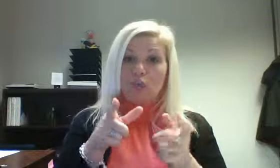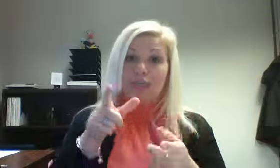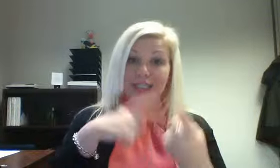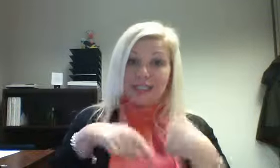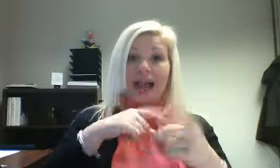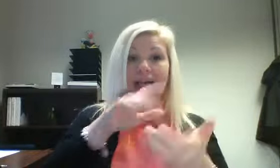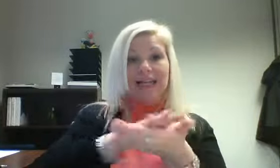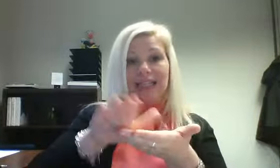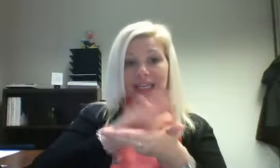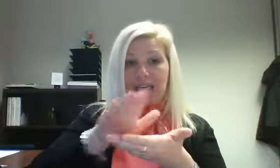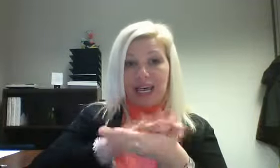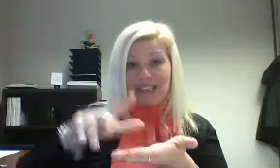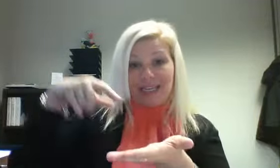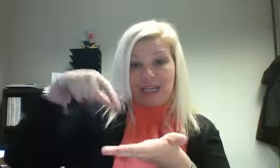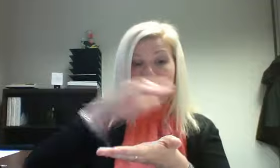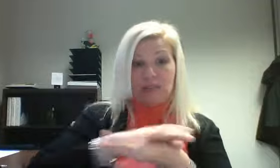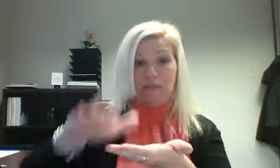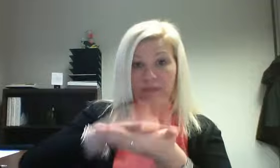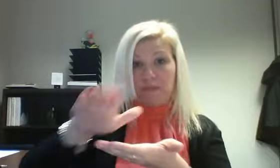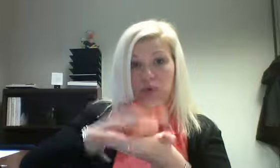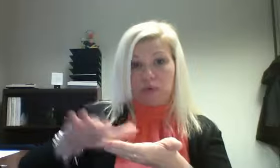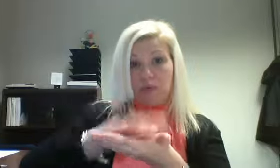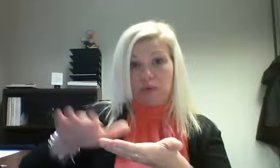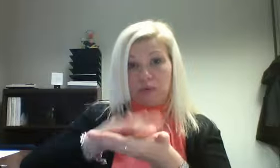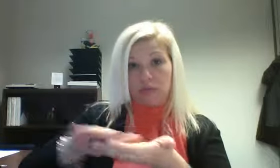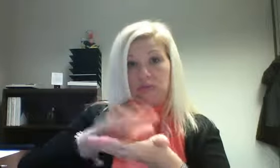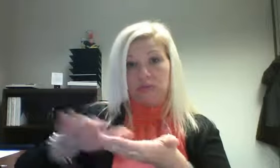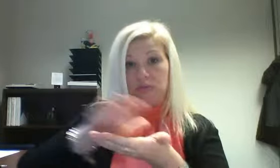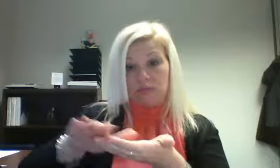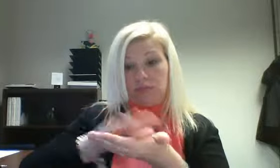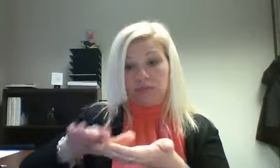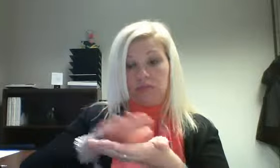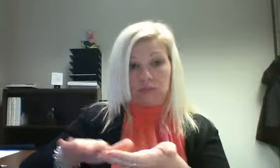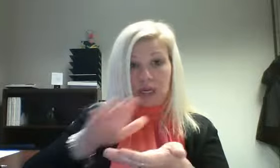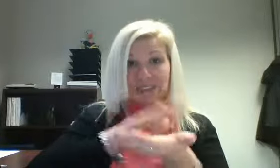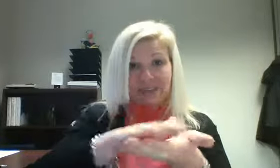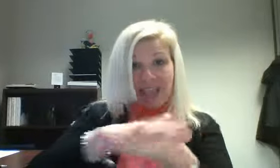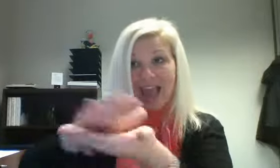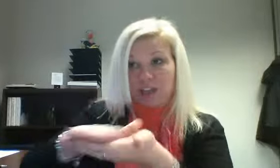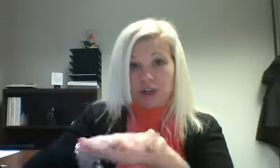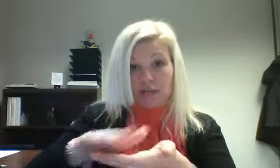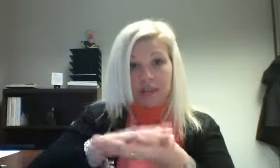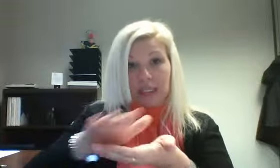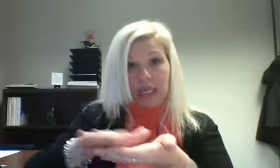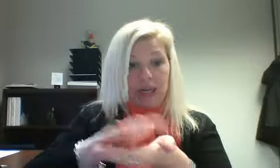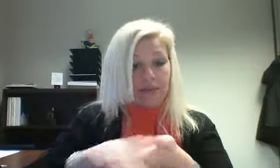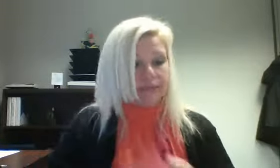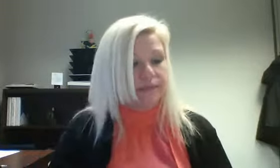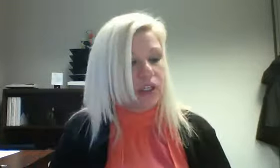would sign clean as in it's multiple, because it's the action of cleaning,